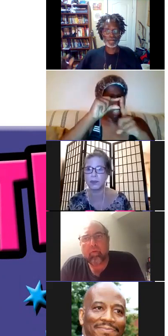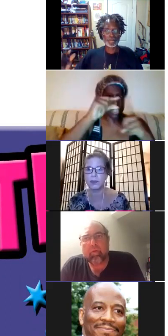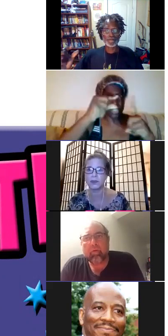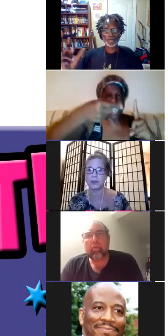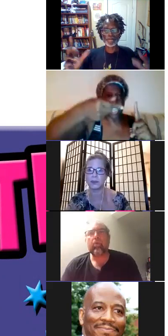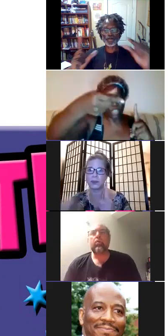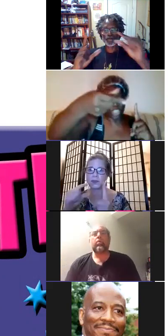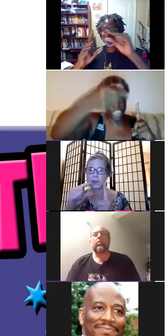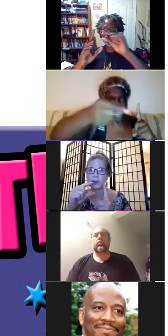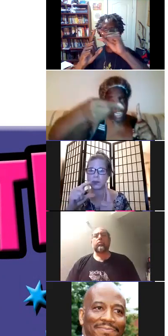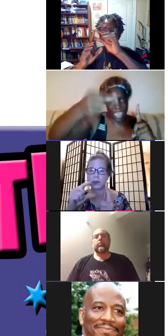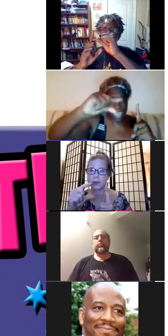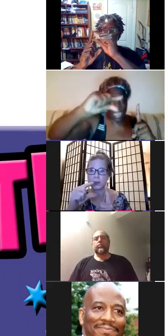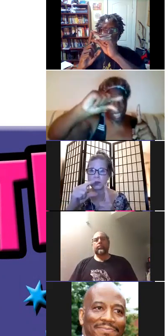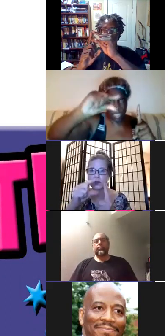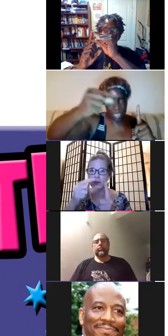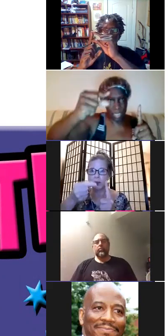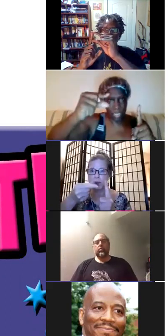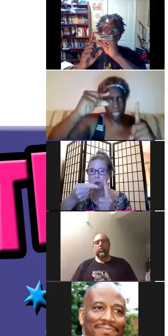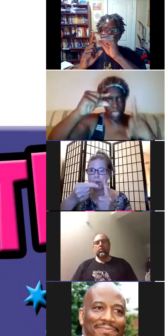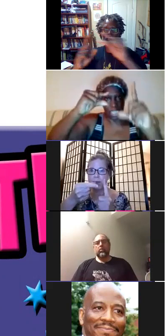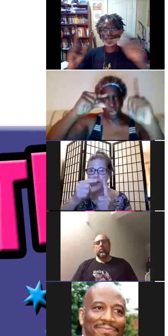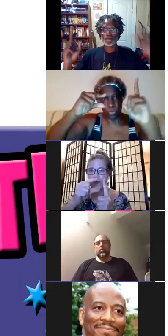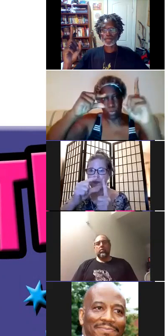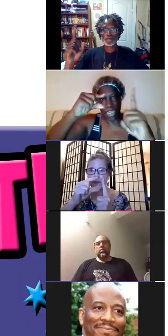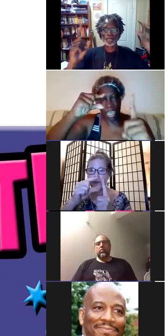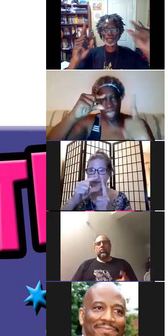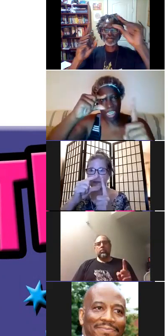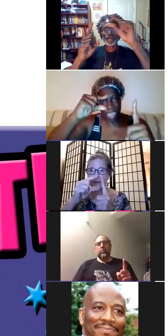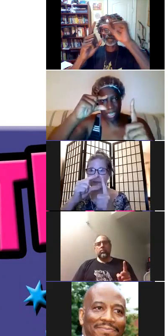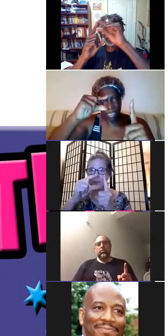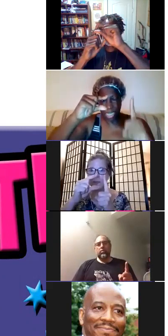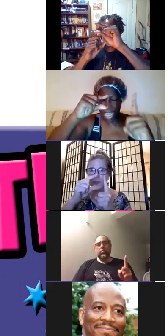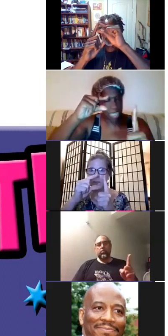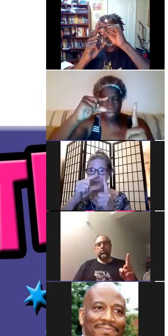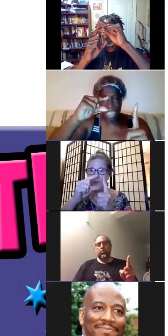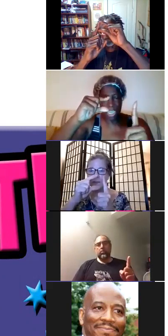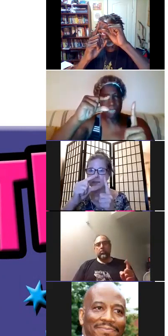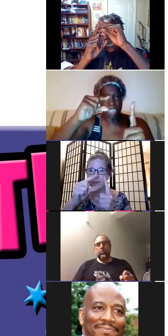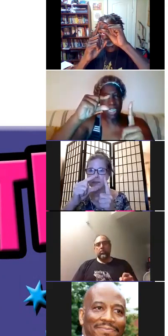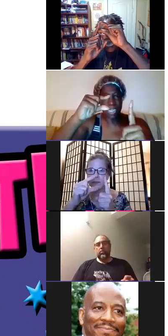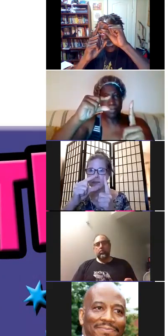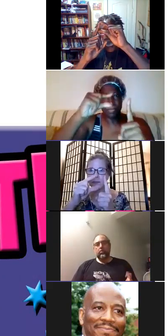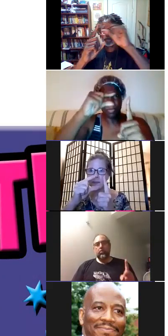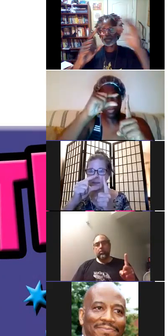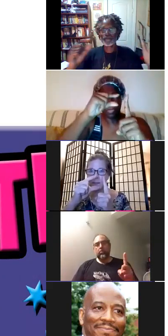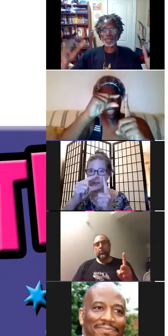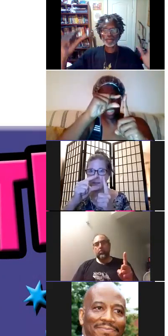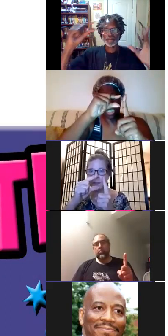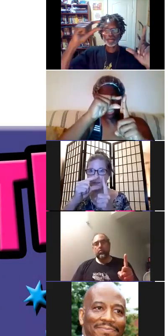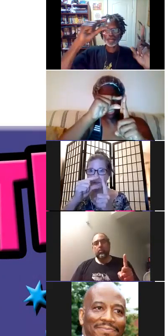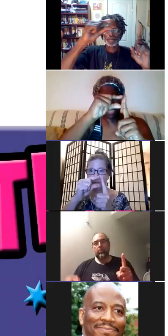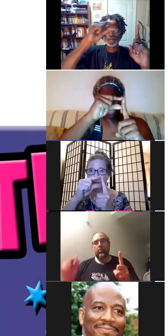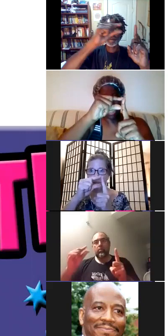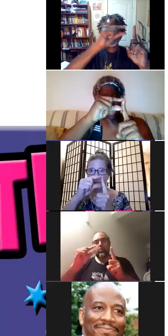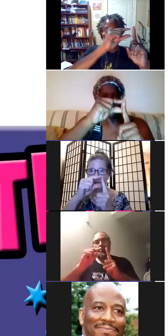Okay. So you take your G hand and your non-dominant hand, I'm sorry, and